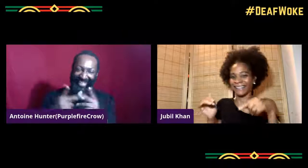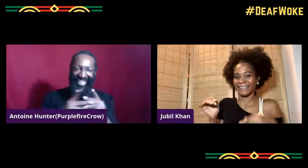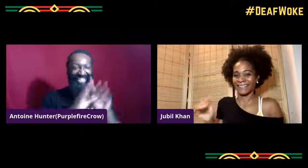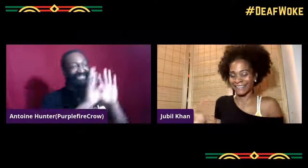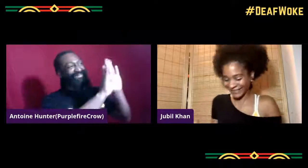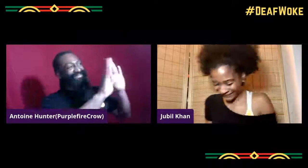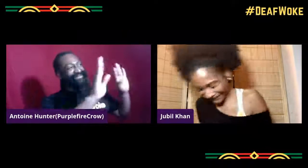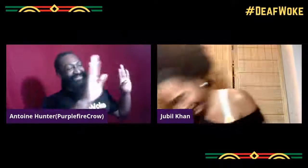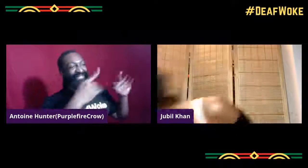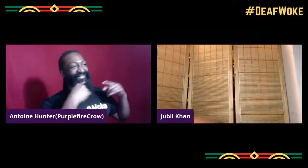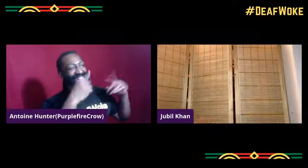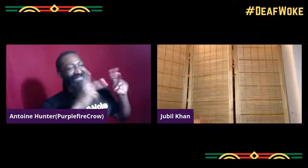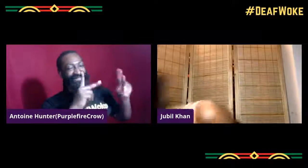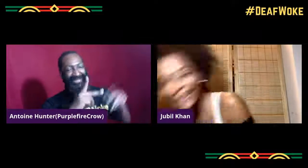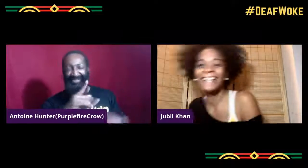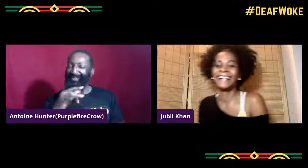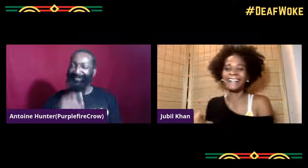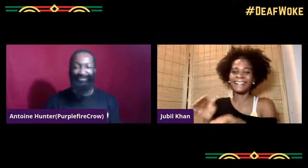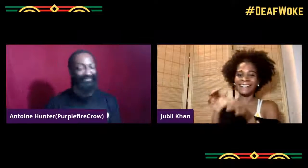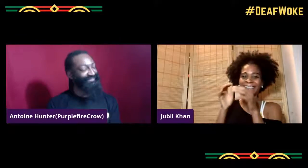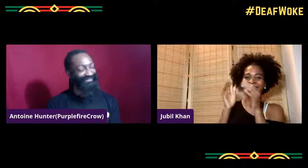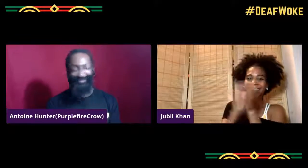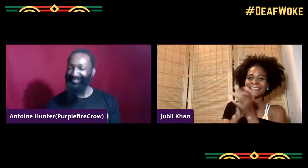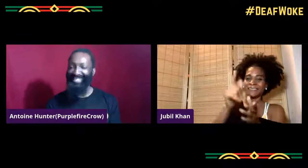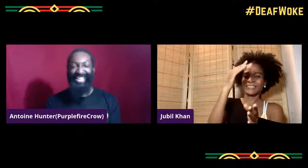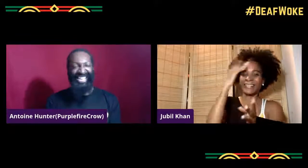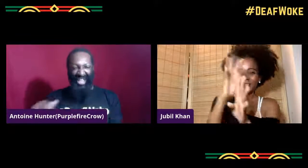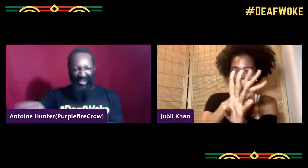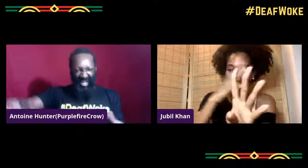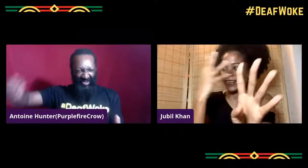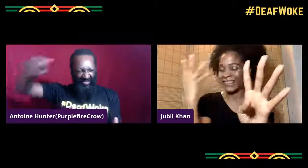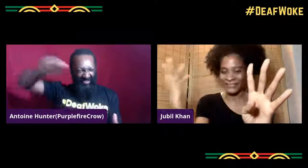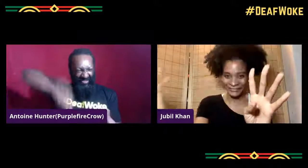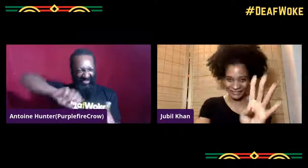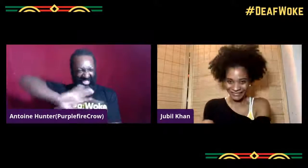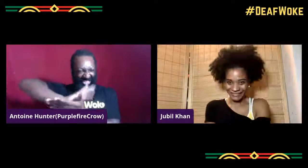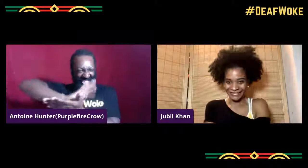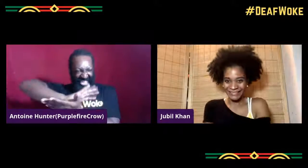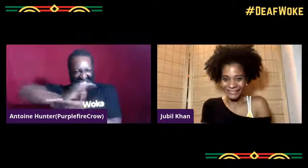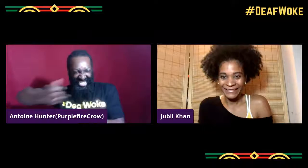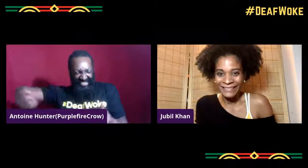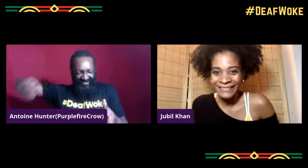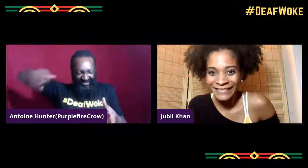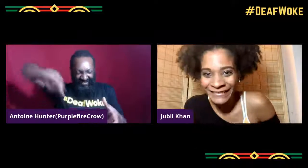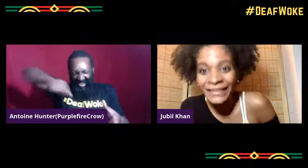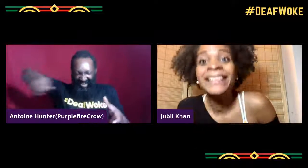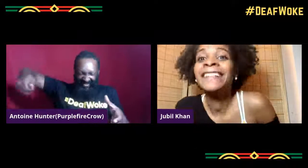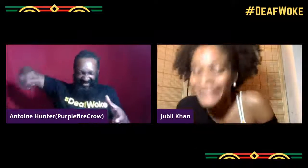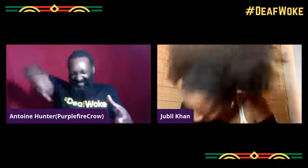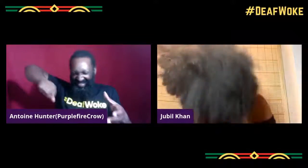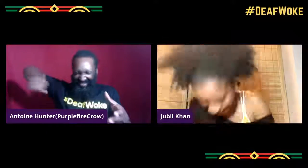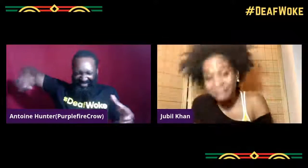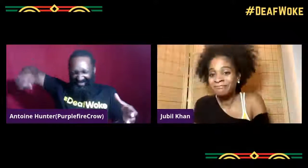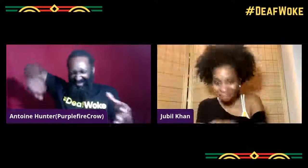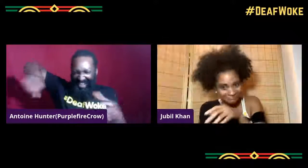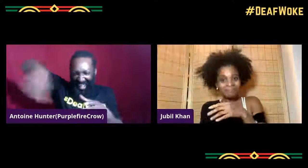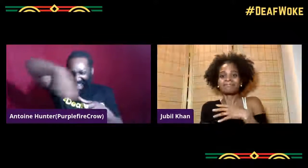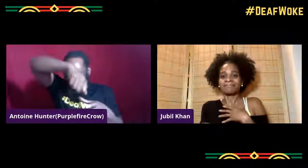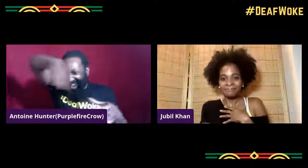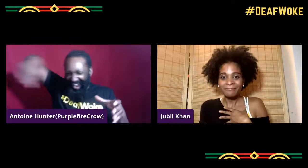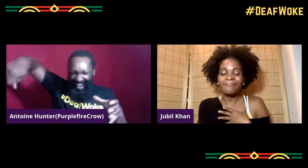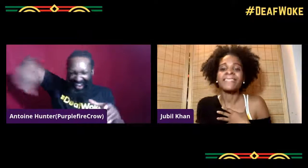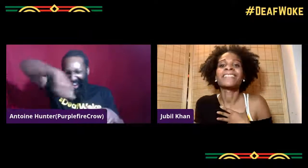Yeah, that famous place. Lines are forever. Oh yeah, the line's gonna be around the